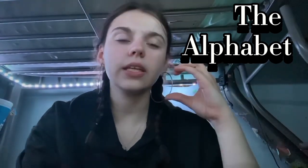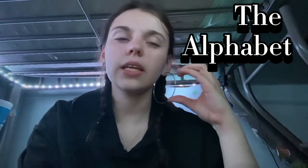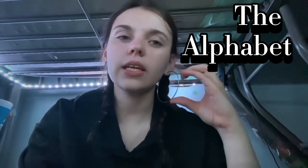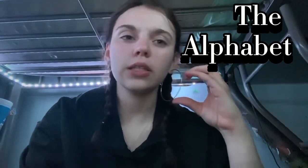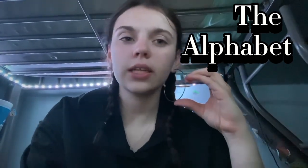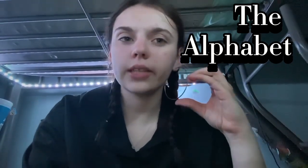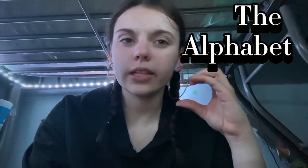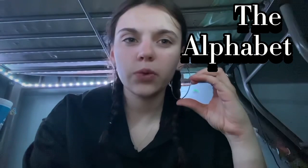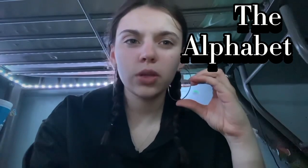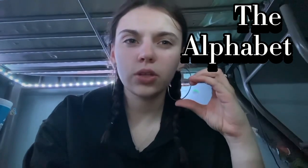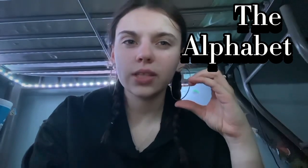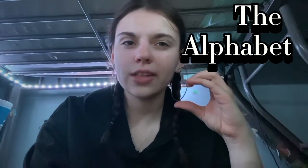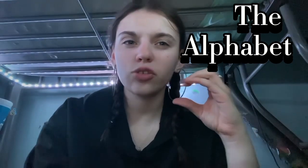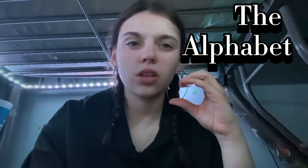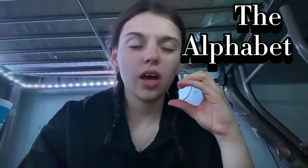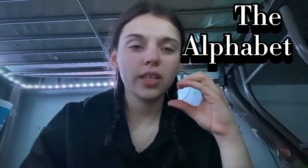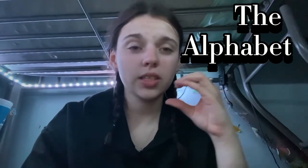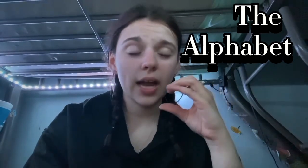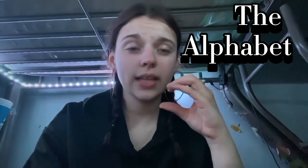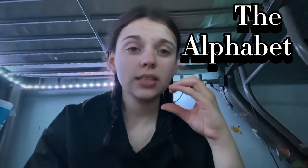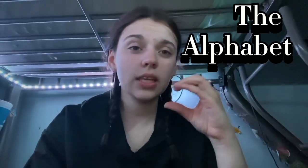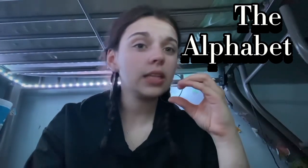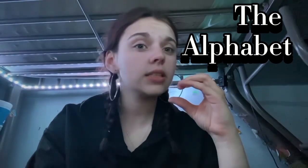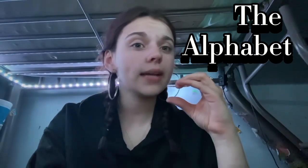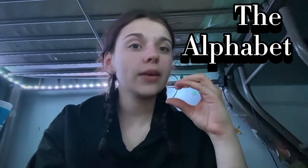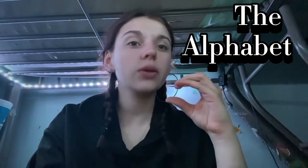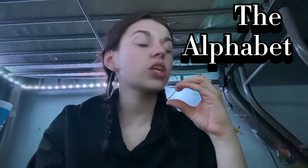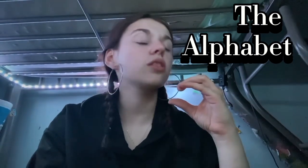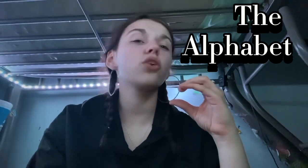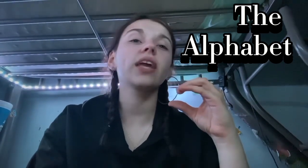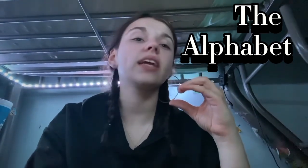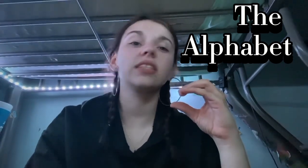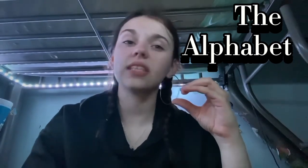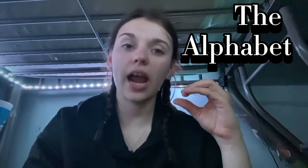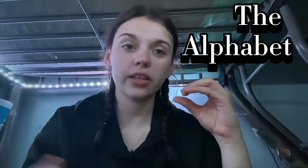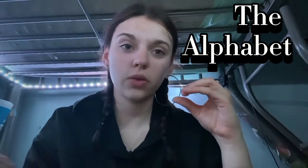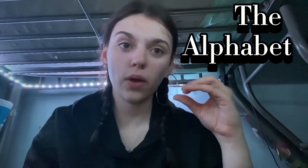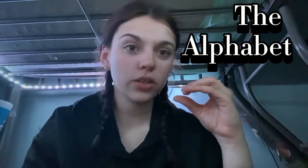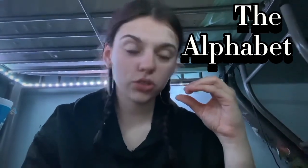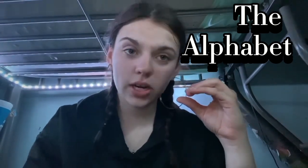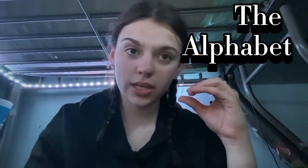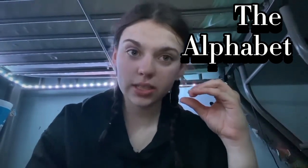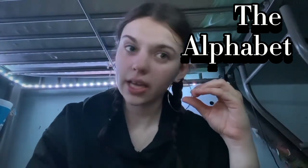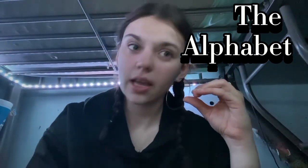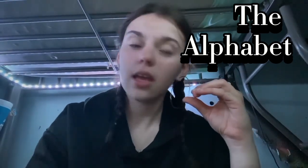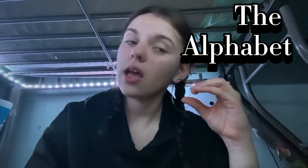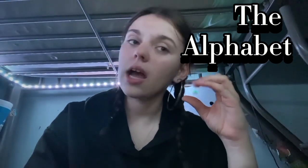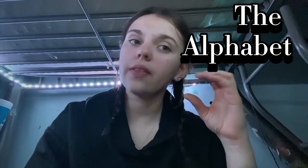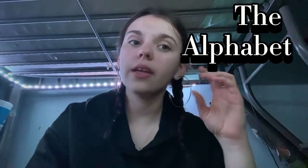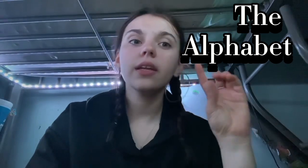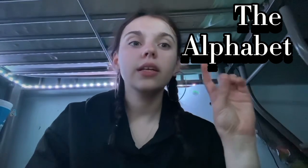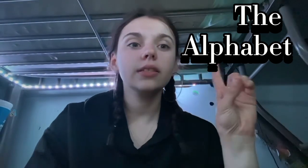is exactly what it looks like. There's a lot of signs in sign language that look exactly what you're trying to say. And then